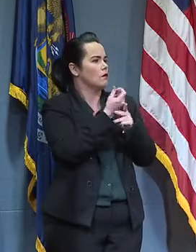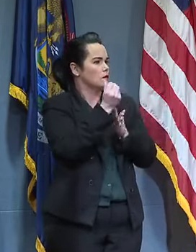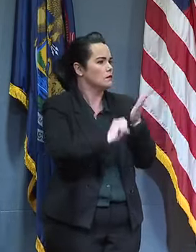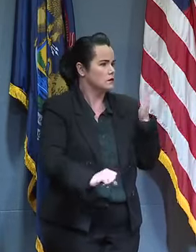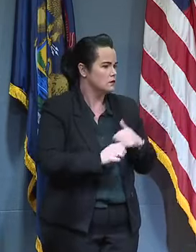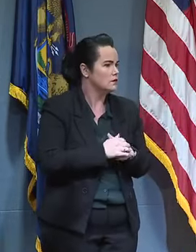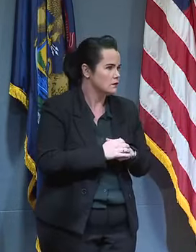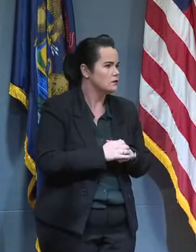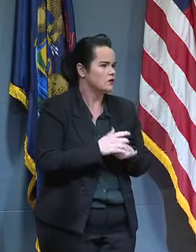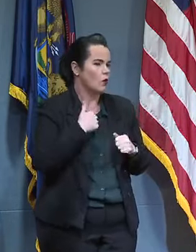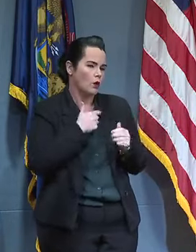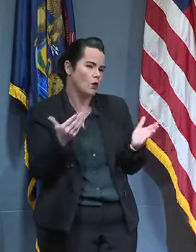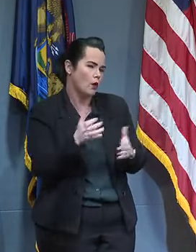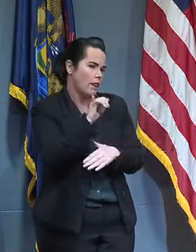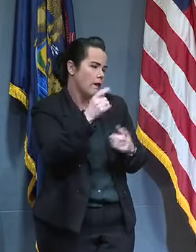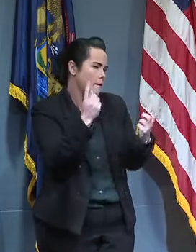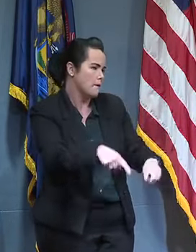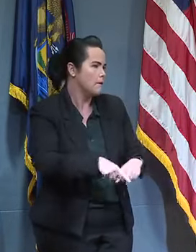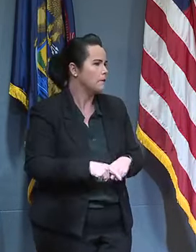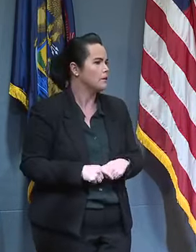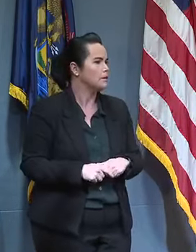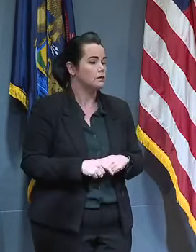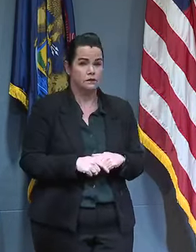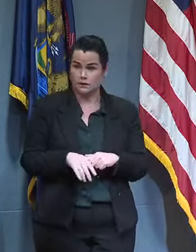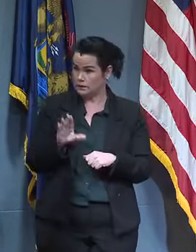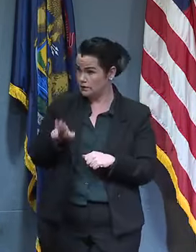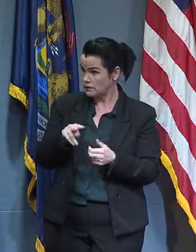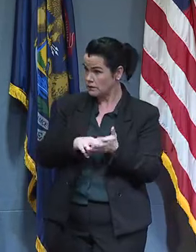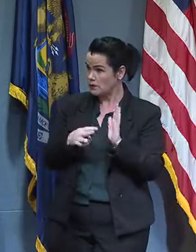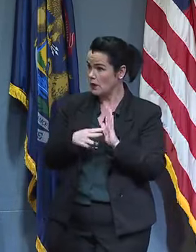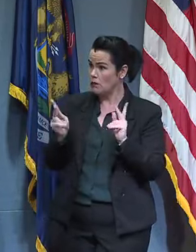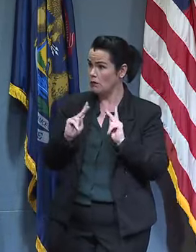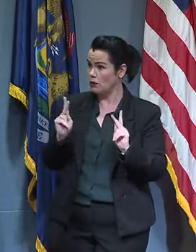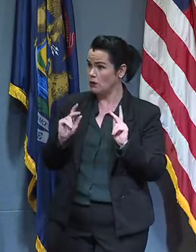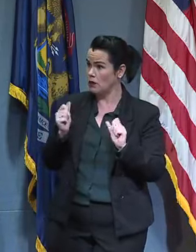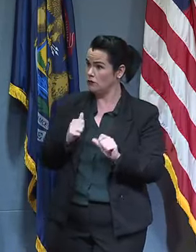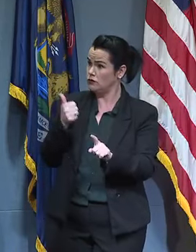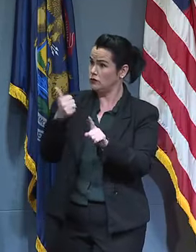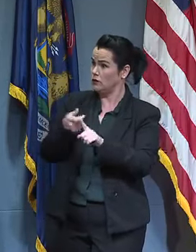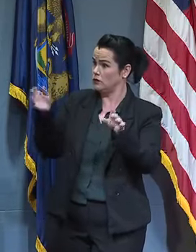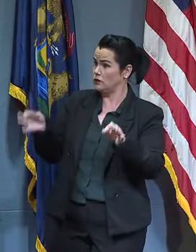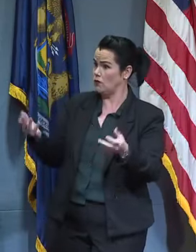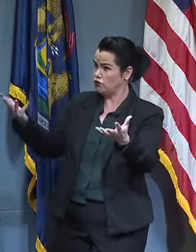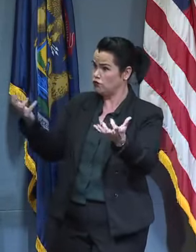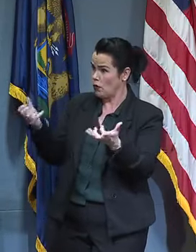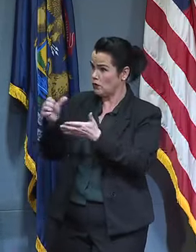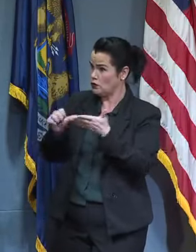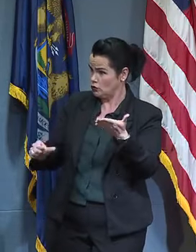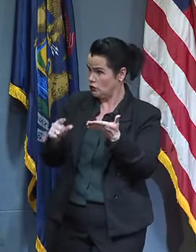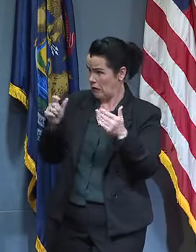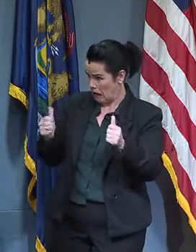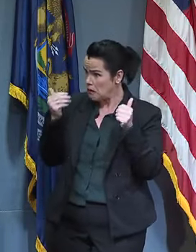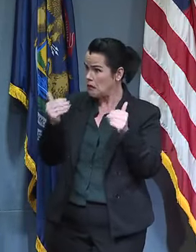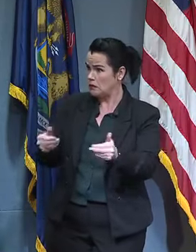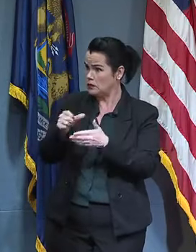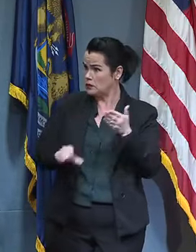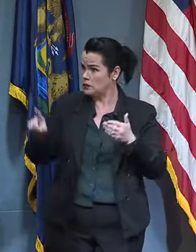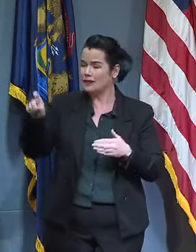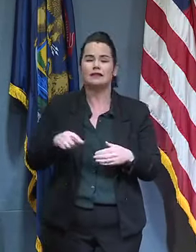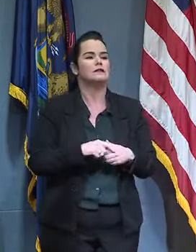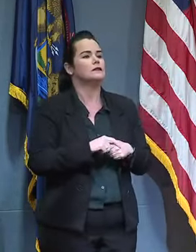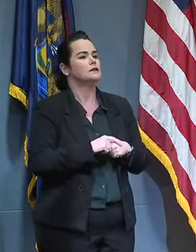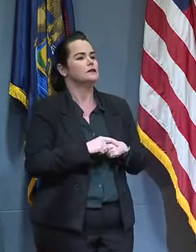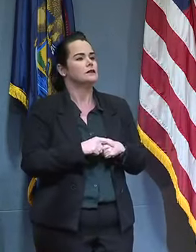systems to move forward with that. And will that include elective medical and dental procedures as well? So elective